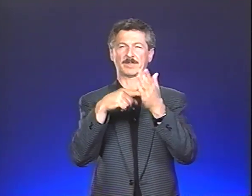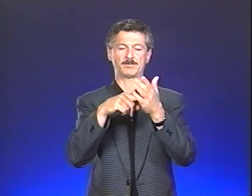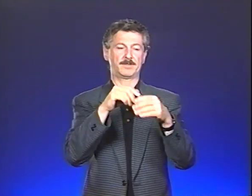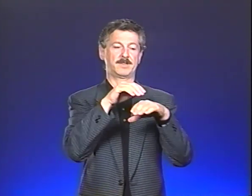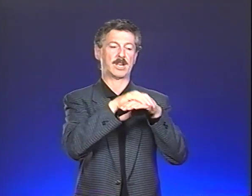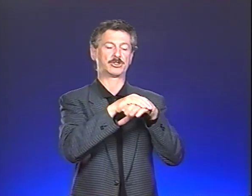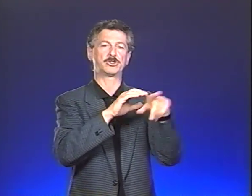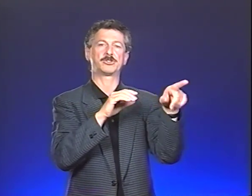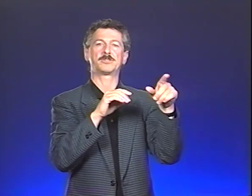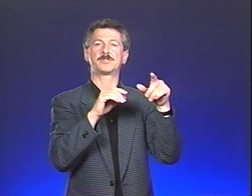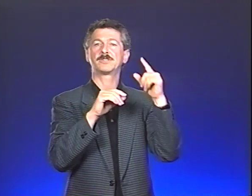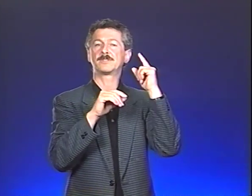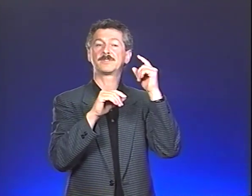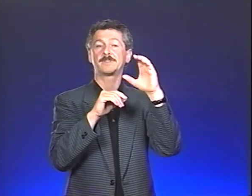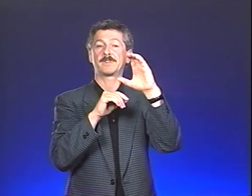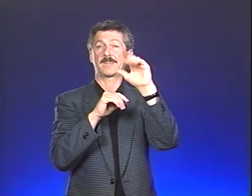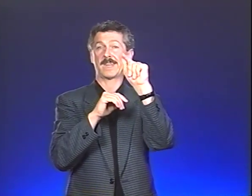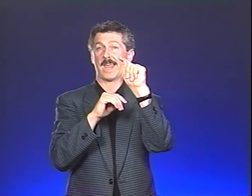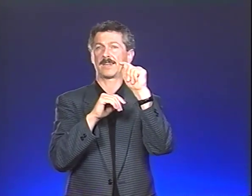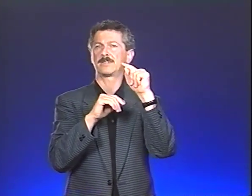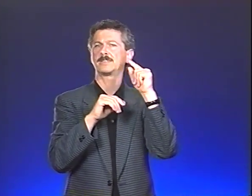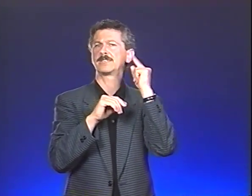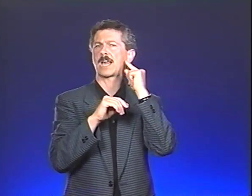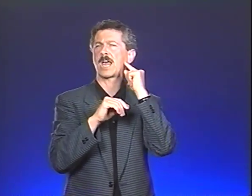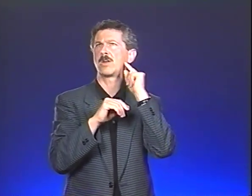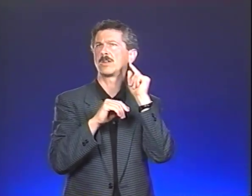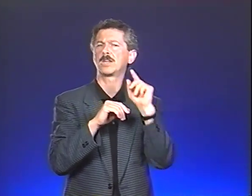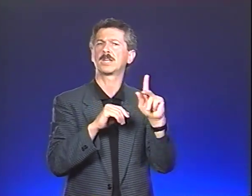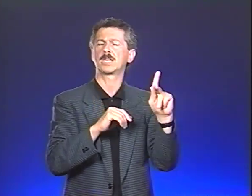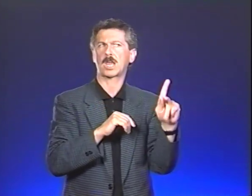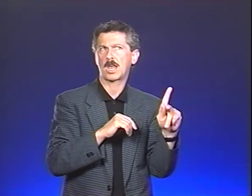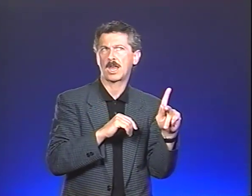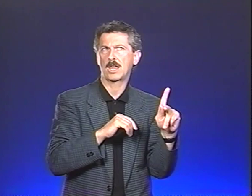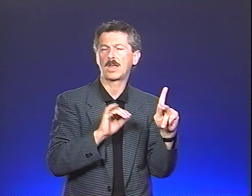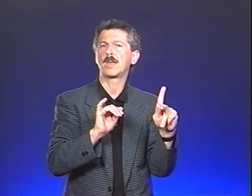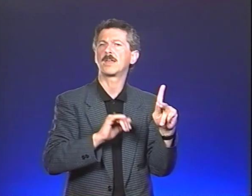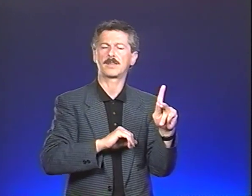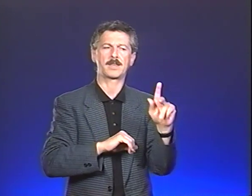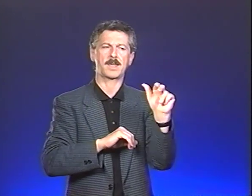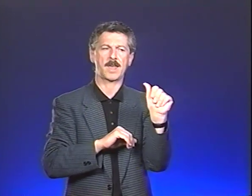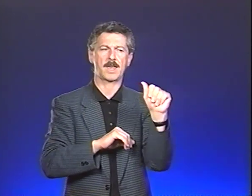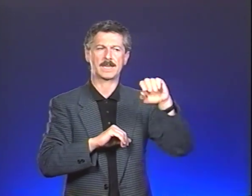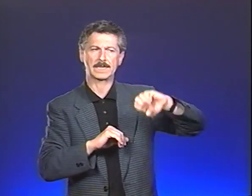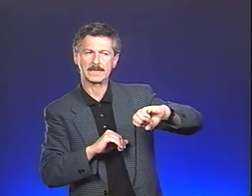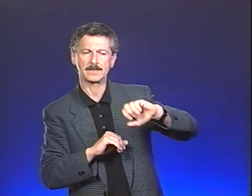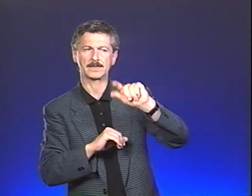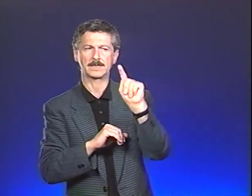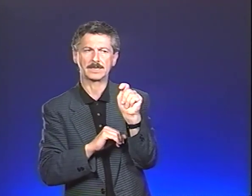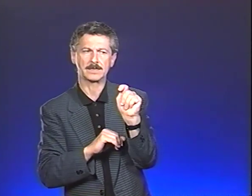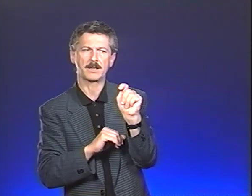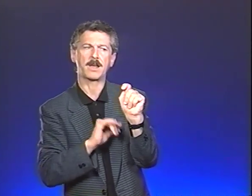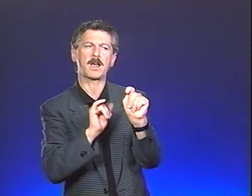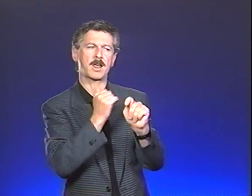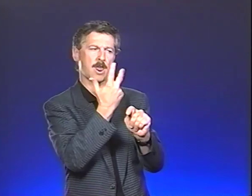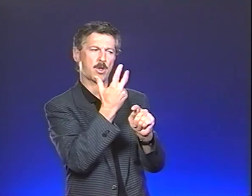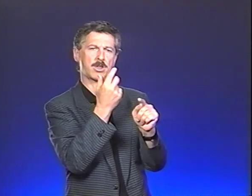systems cannot. For example, in English, the word cat can be divided into the symbols